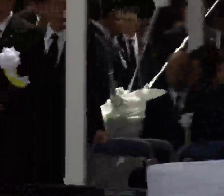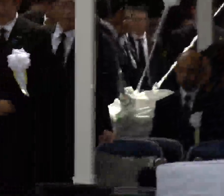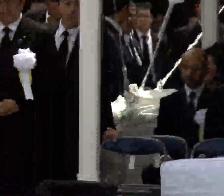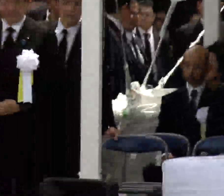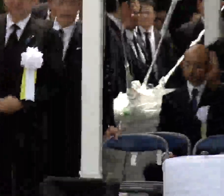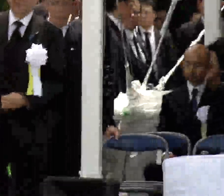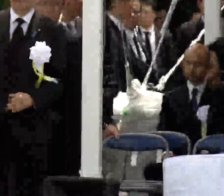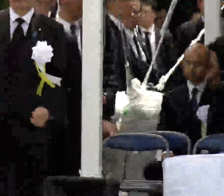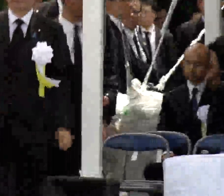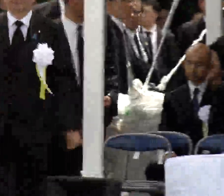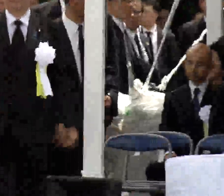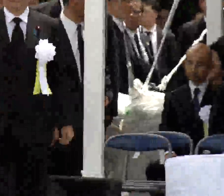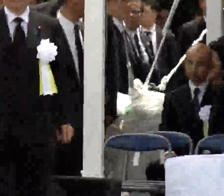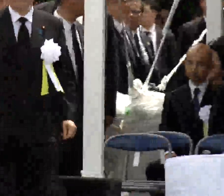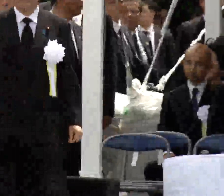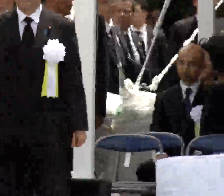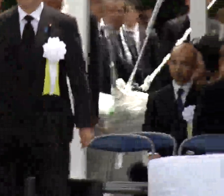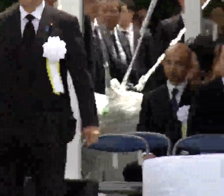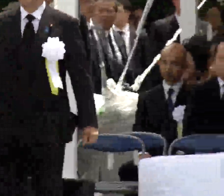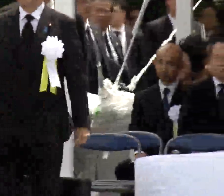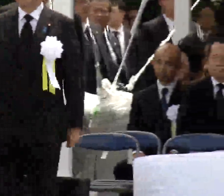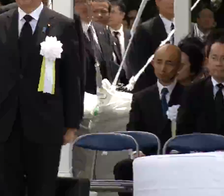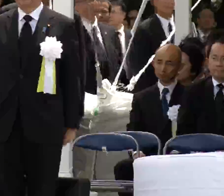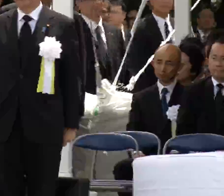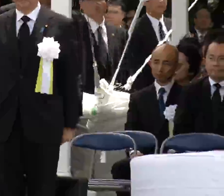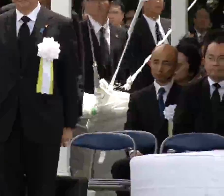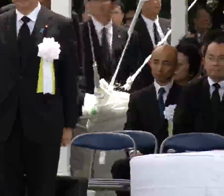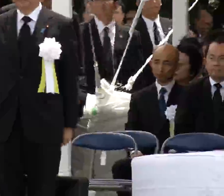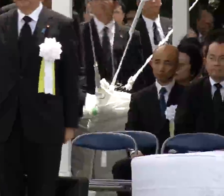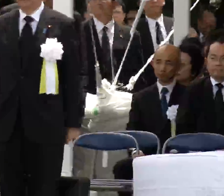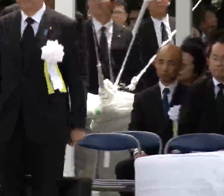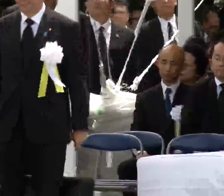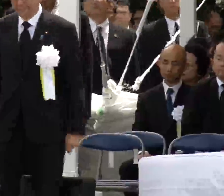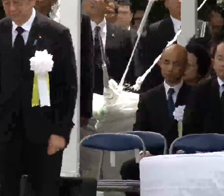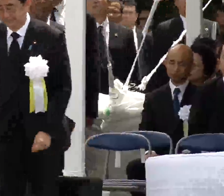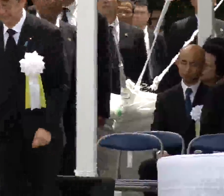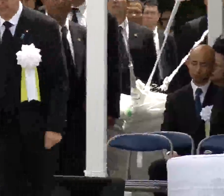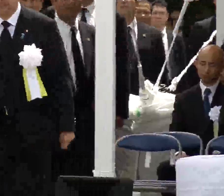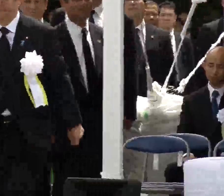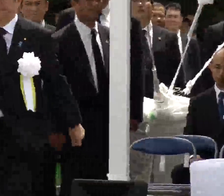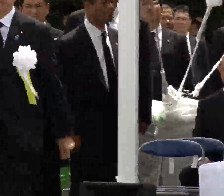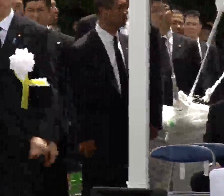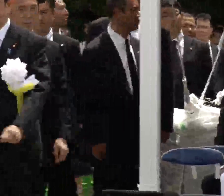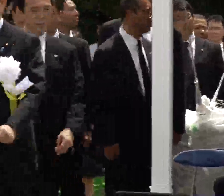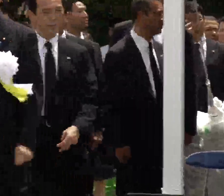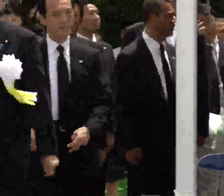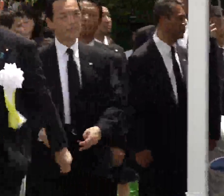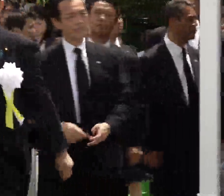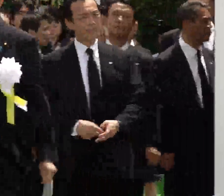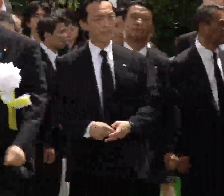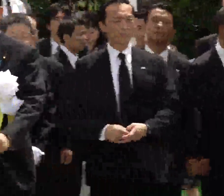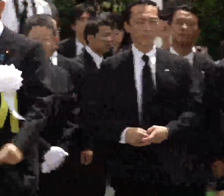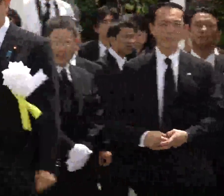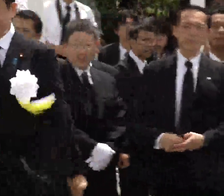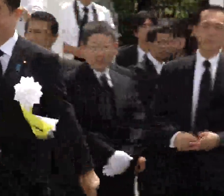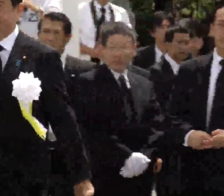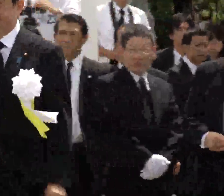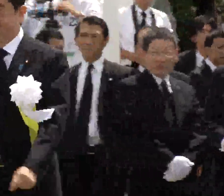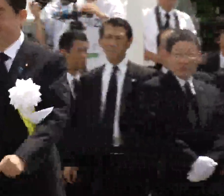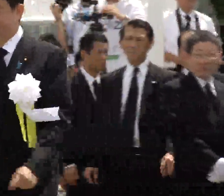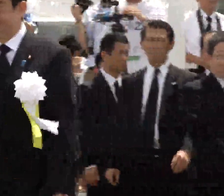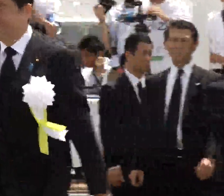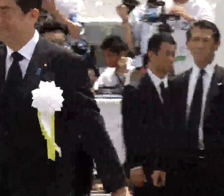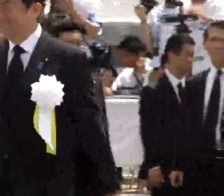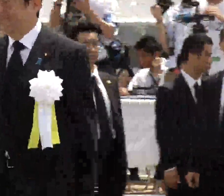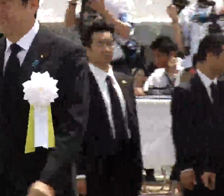Honored guests are now invited to make an address. First, Mr. Shinzo Abe, Prime Minister of Japan, is going to take the